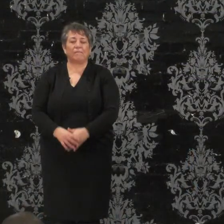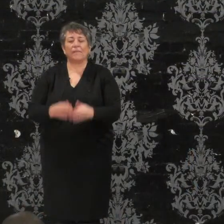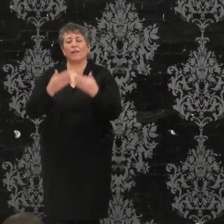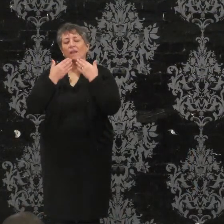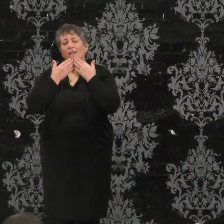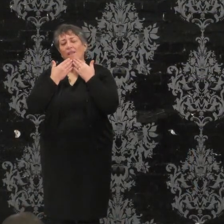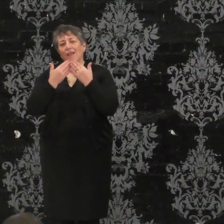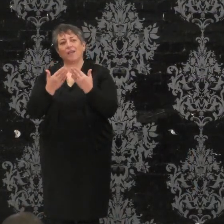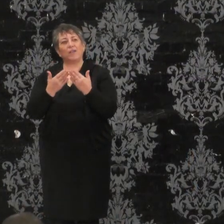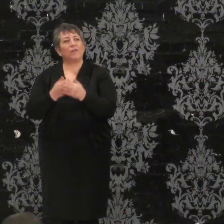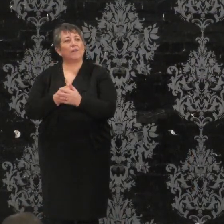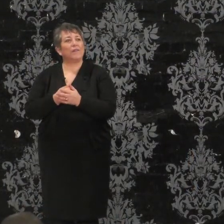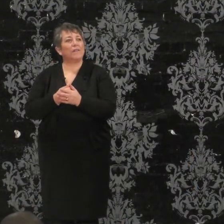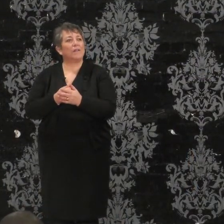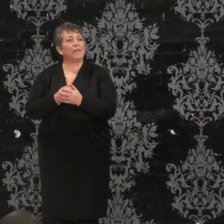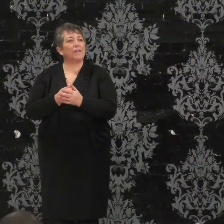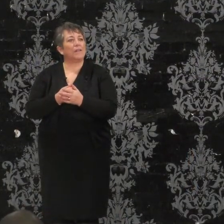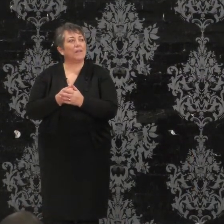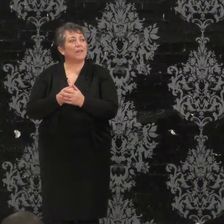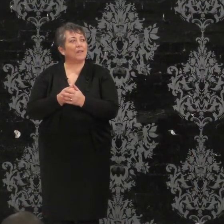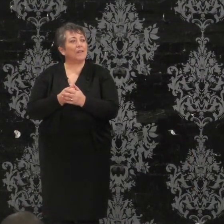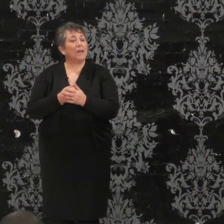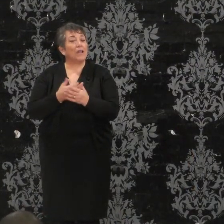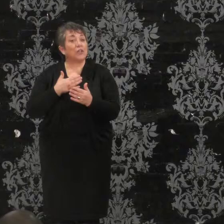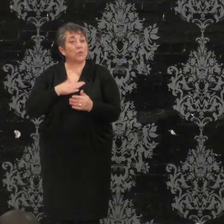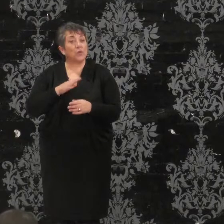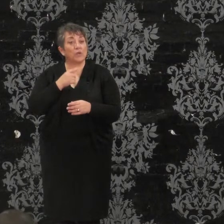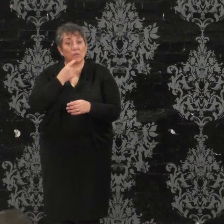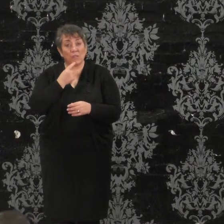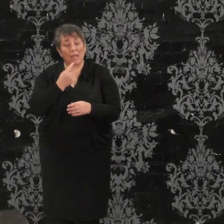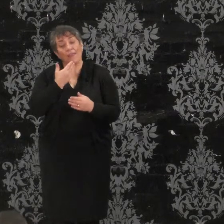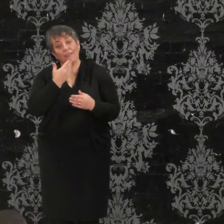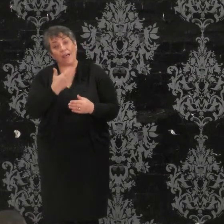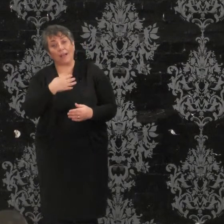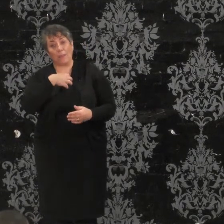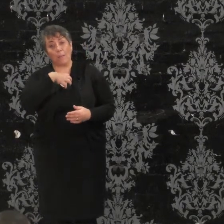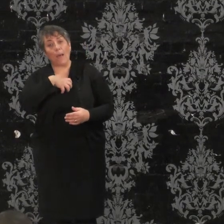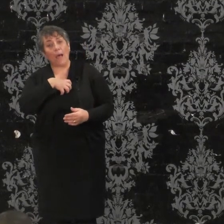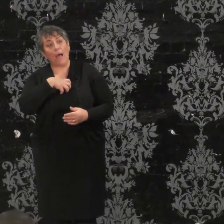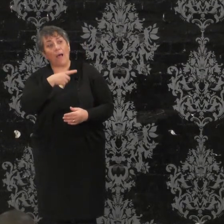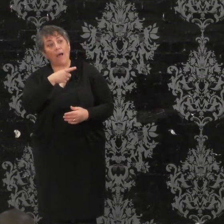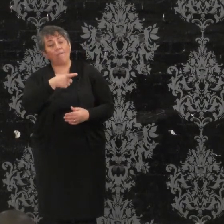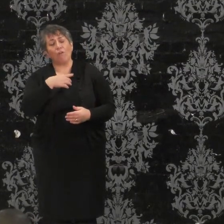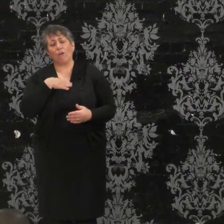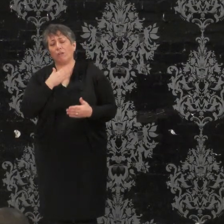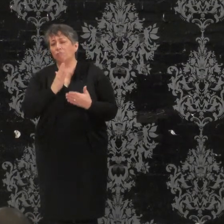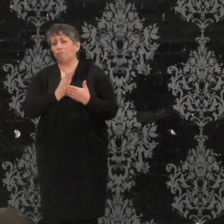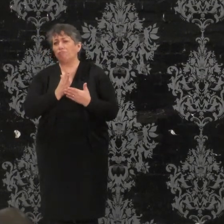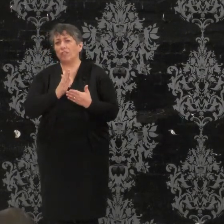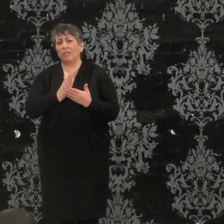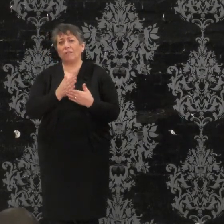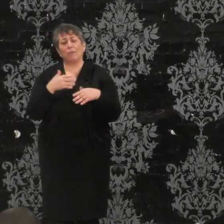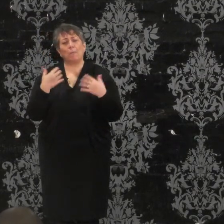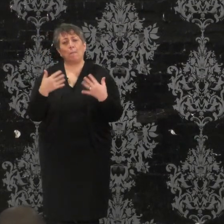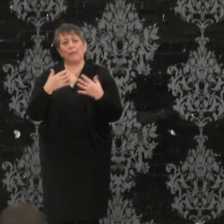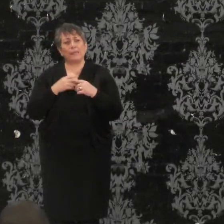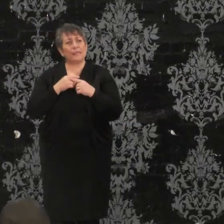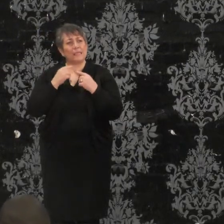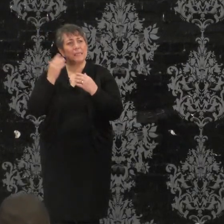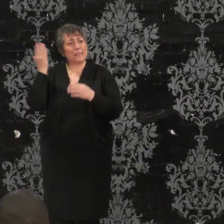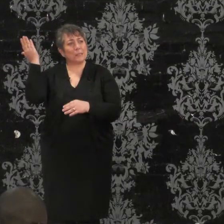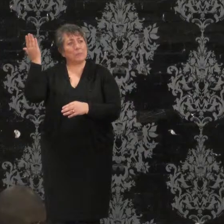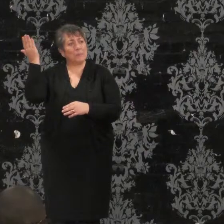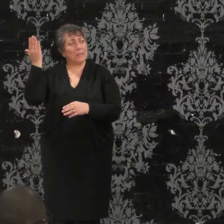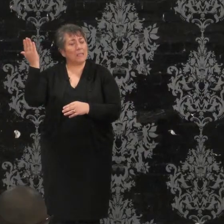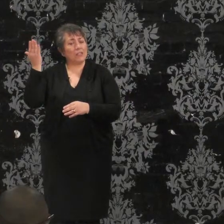Thank you. It just remains for me to firstly thank the Mayor for what was a really impressive speech. I think these things are always